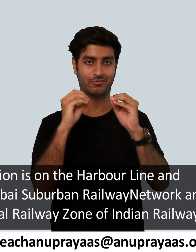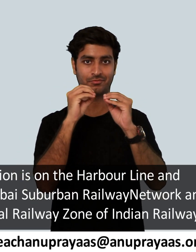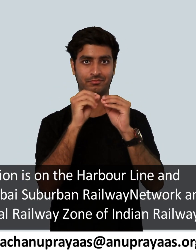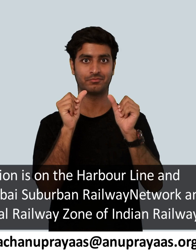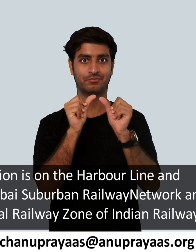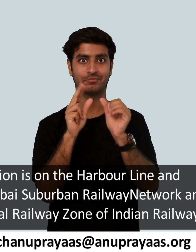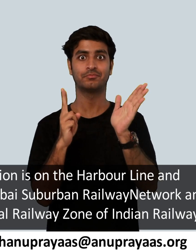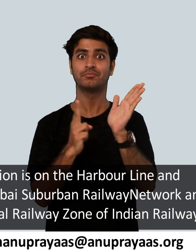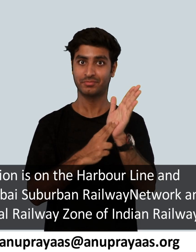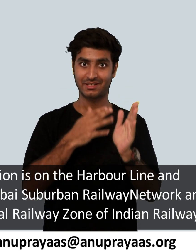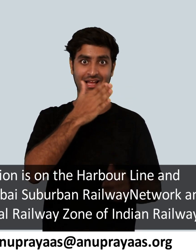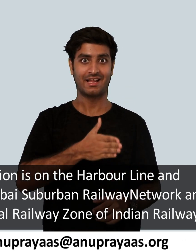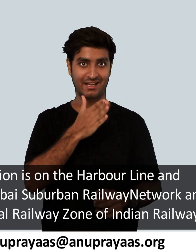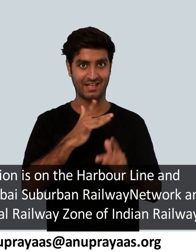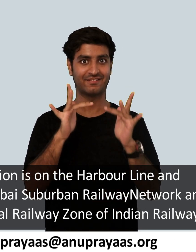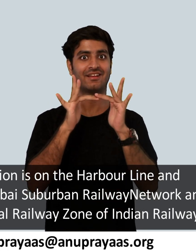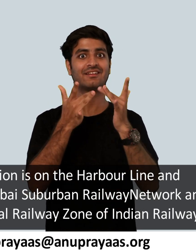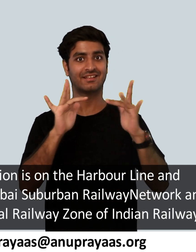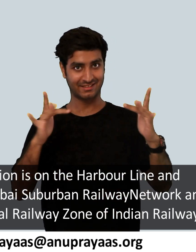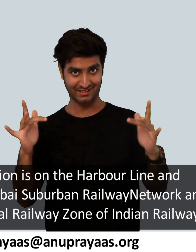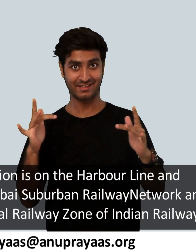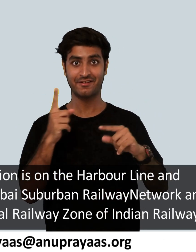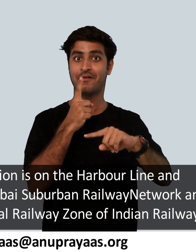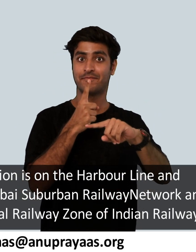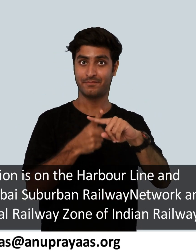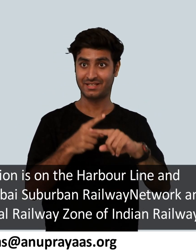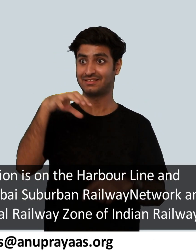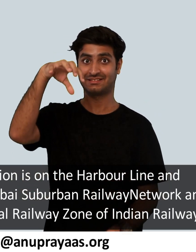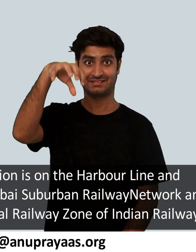is managed by the Central Railway Zone of Indian Railways.